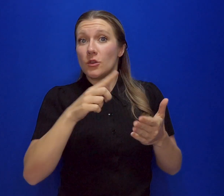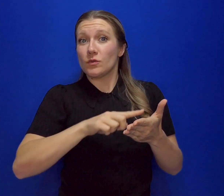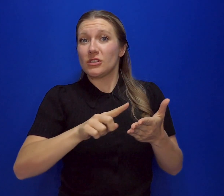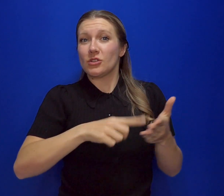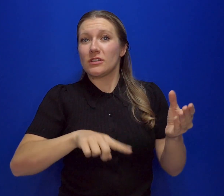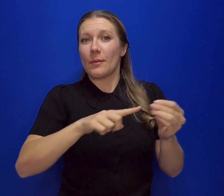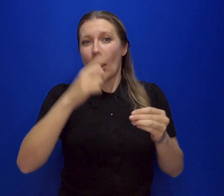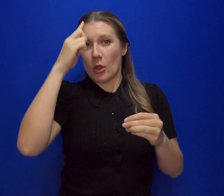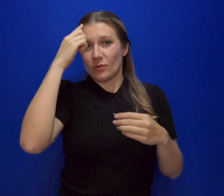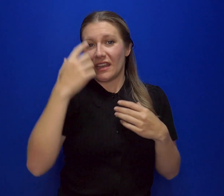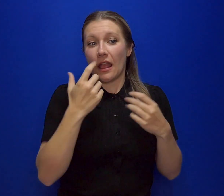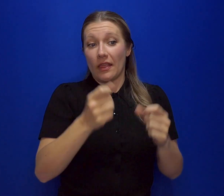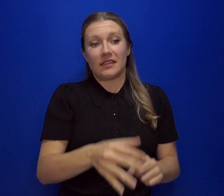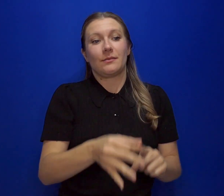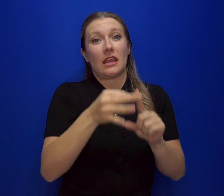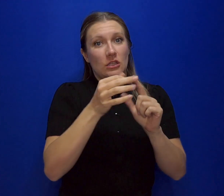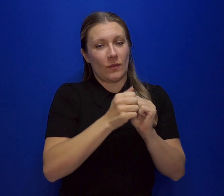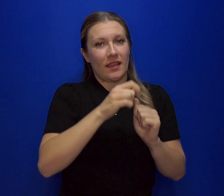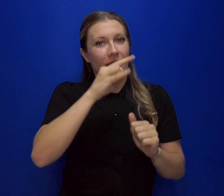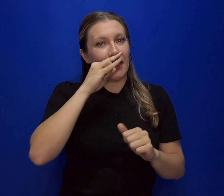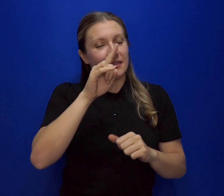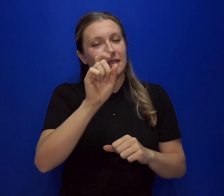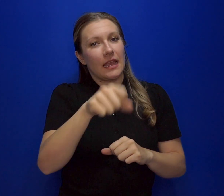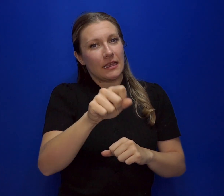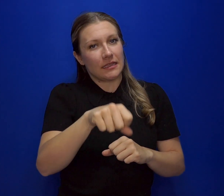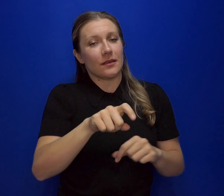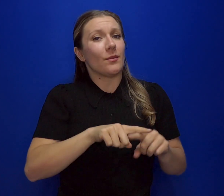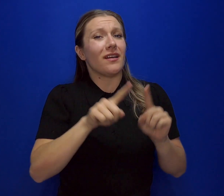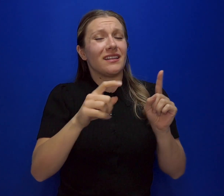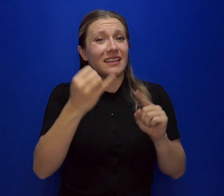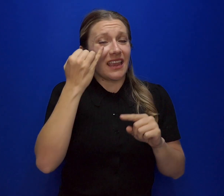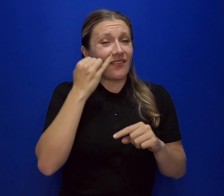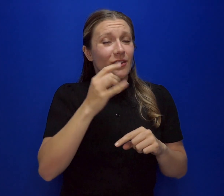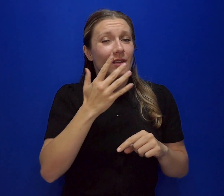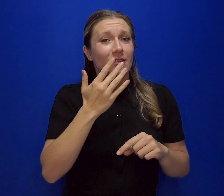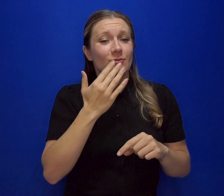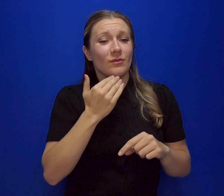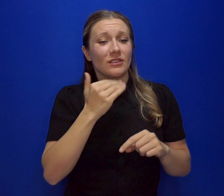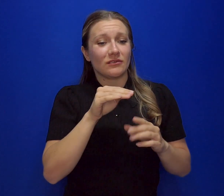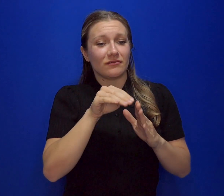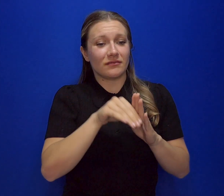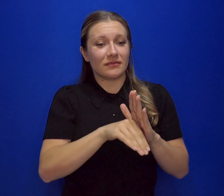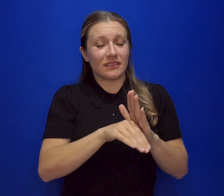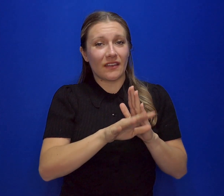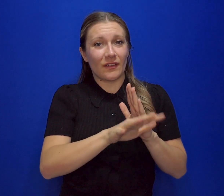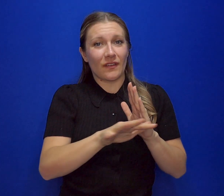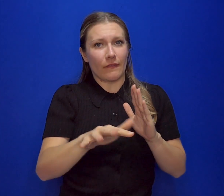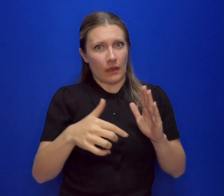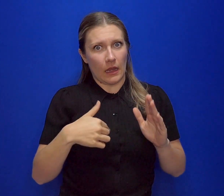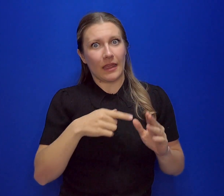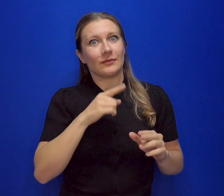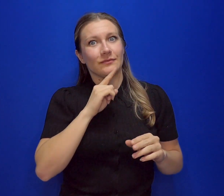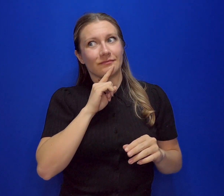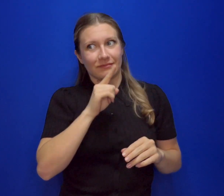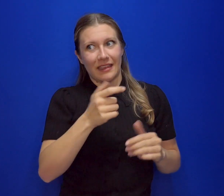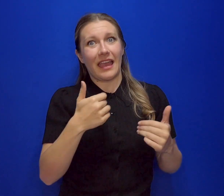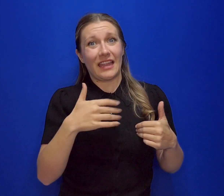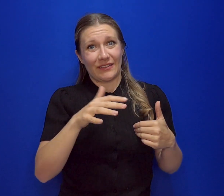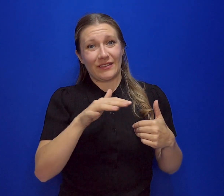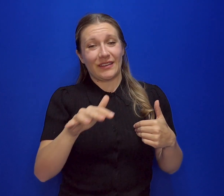in kids. Absolutely. But if your blood sugar dips to 55, and I've certainly had 55 blood sugars, and I don't think